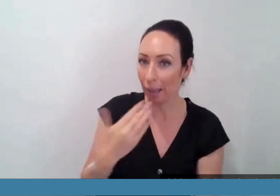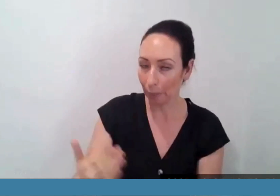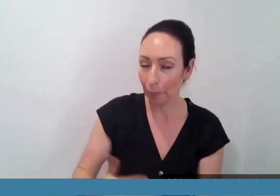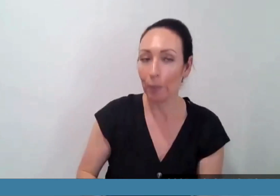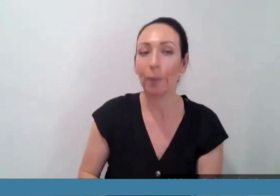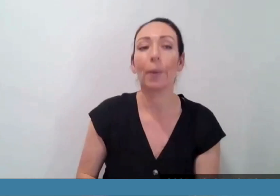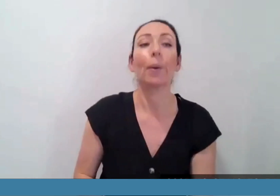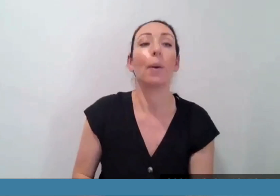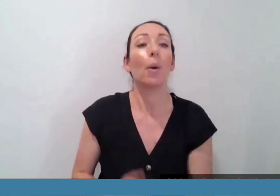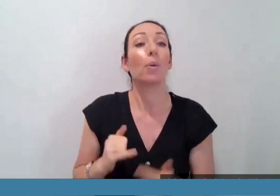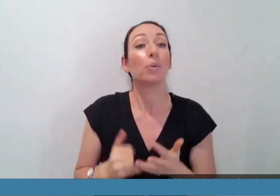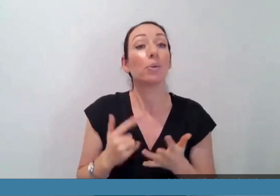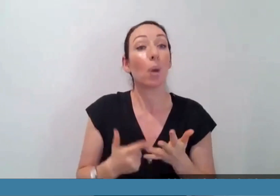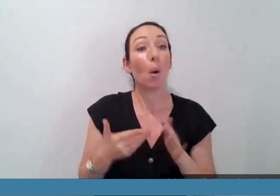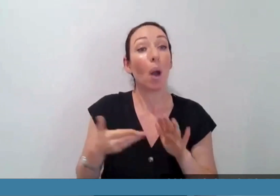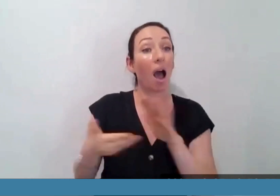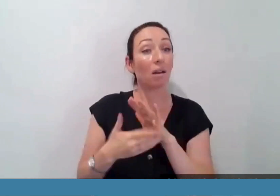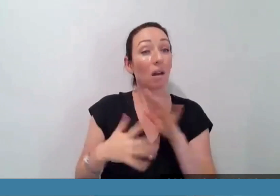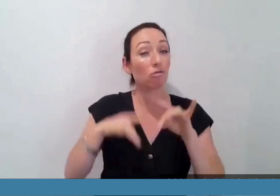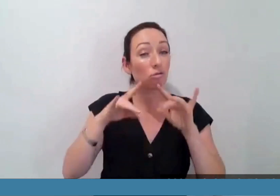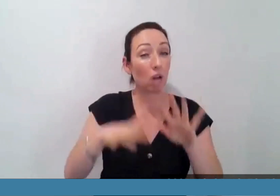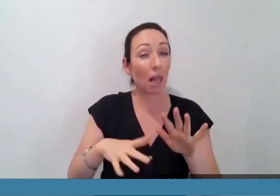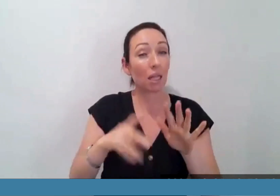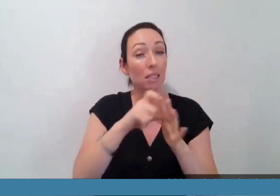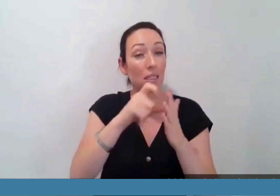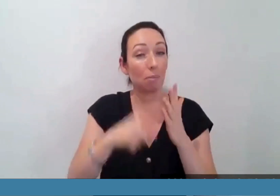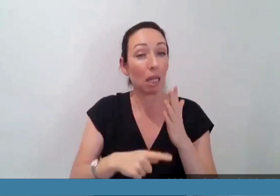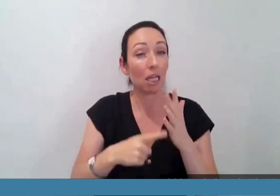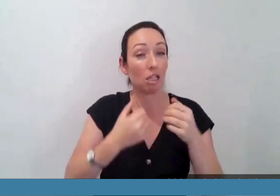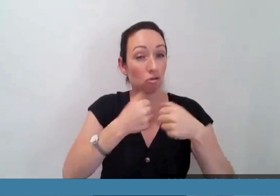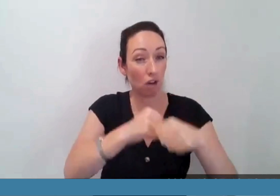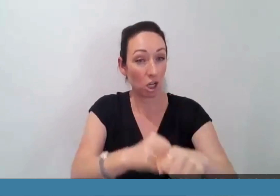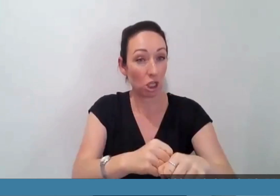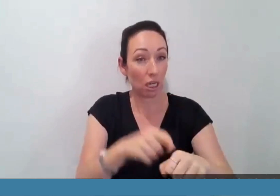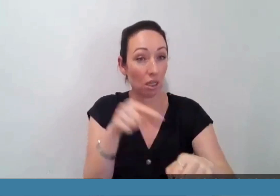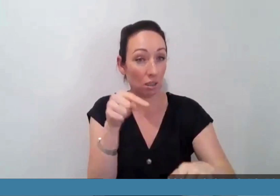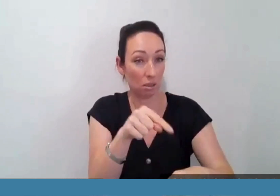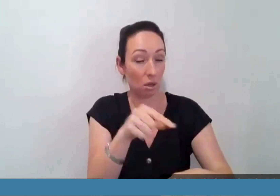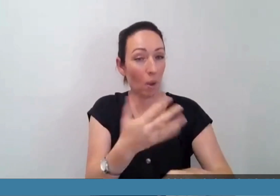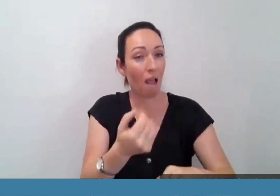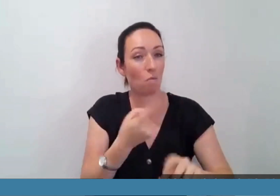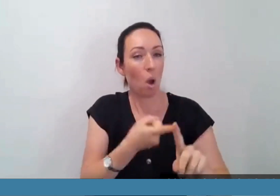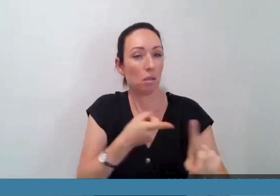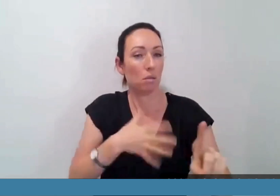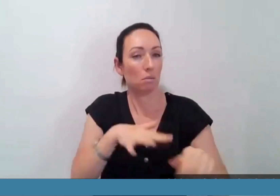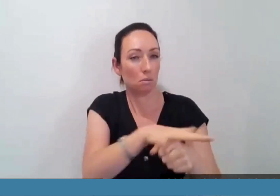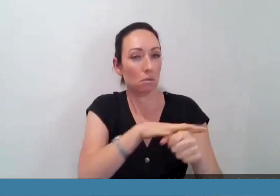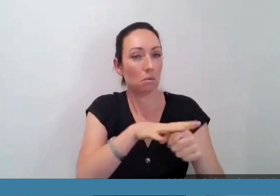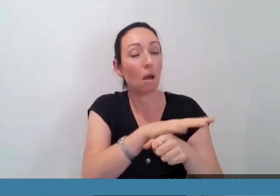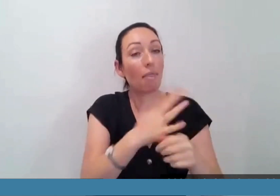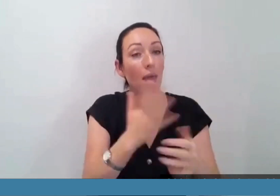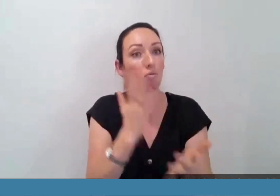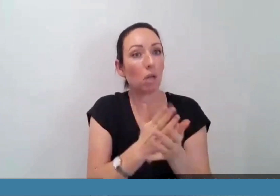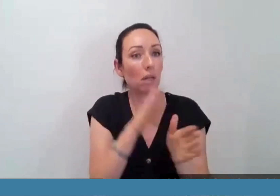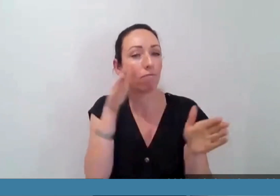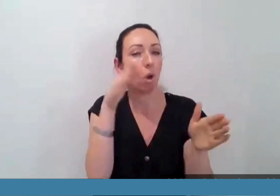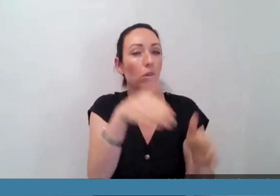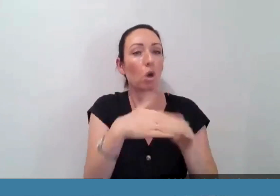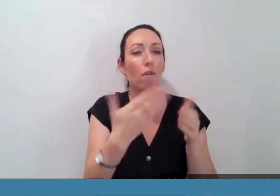So under Australia's disability strategy, there is an area that is addressing public